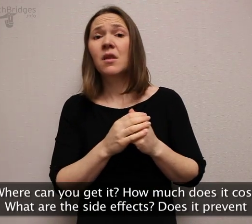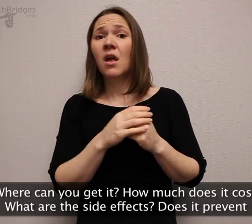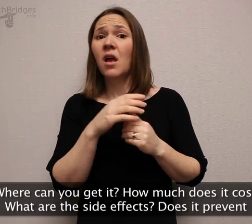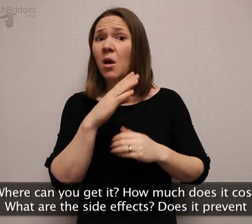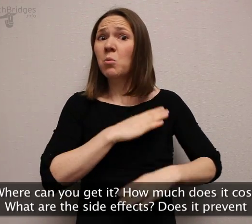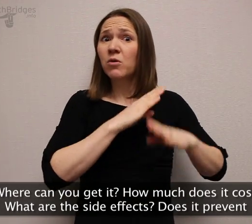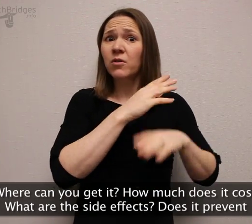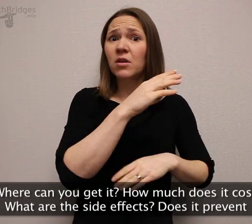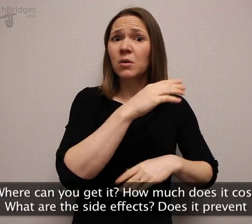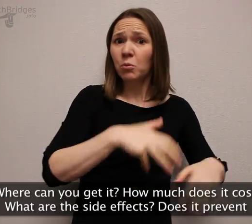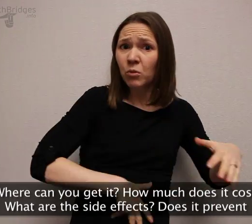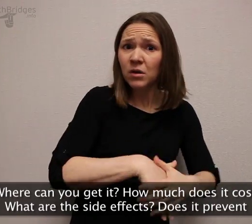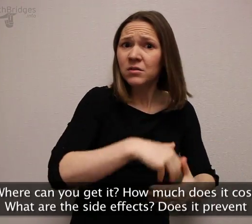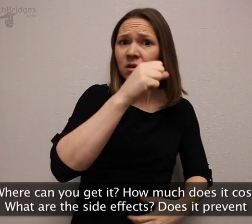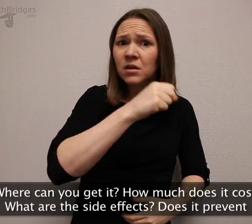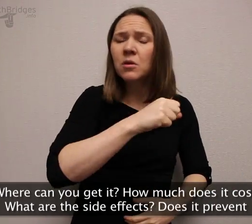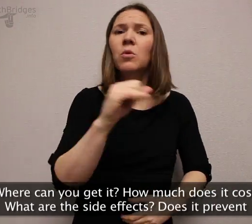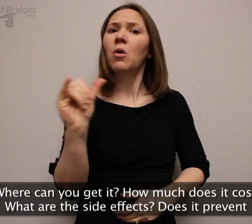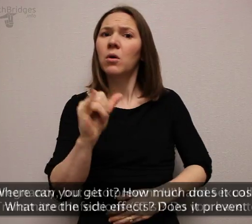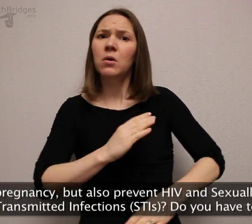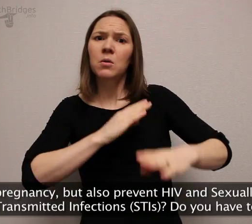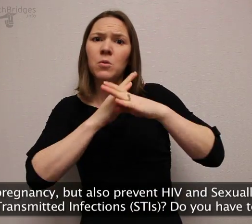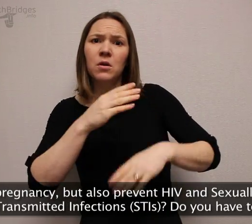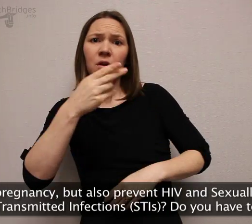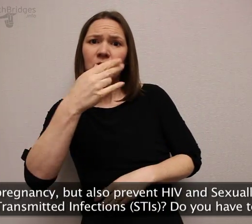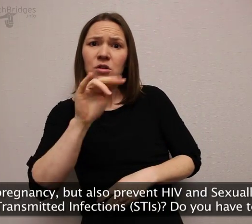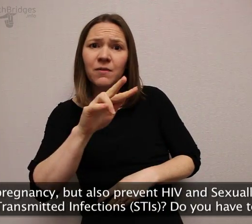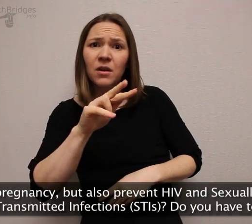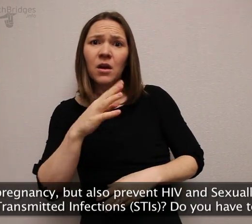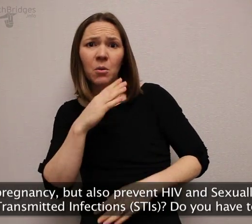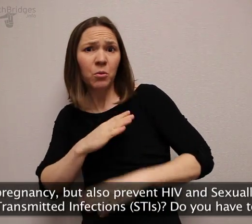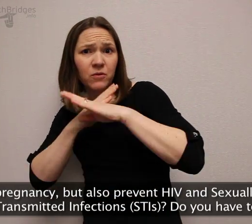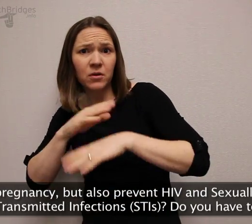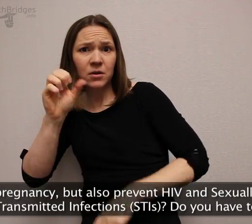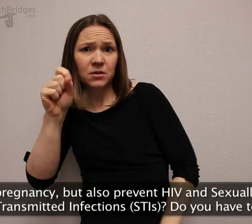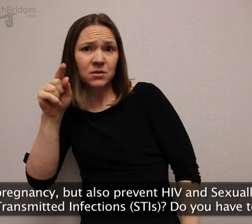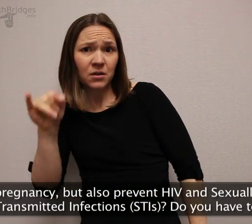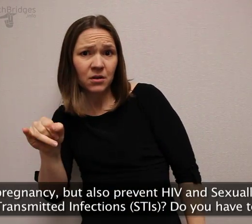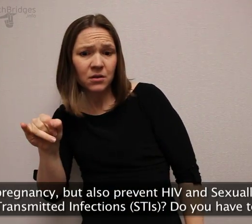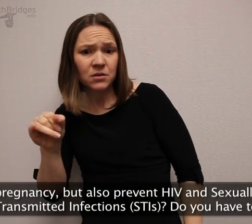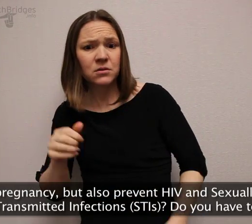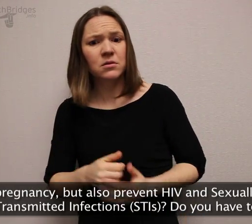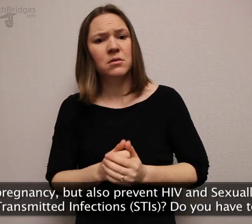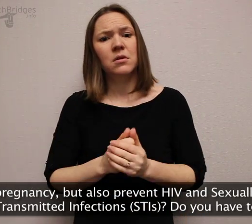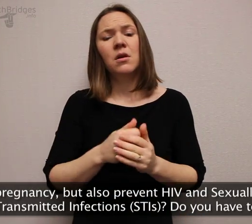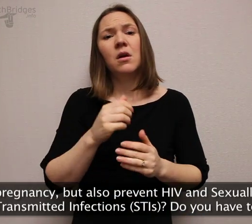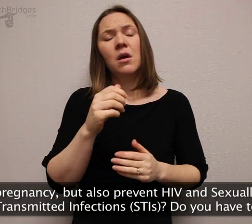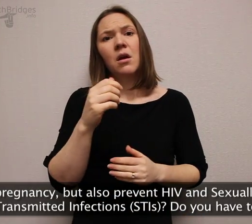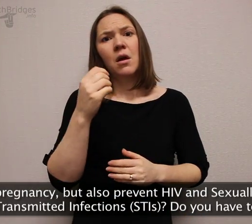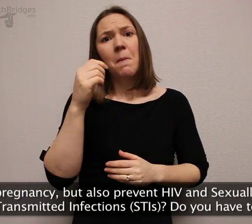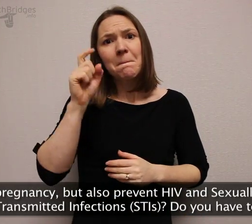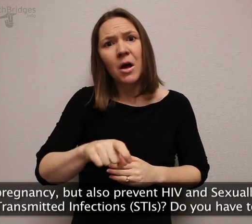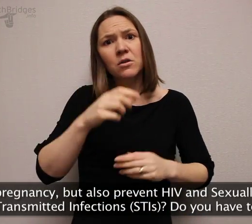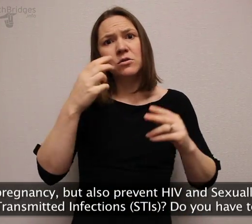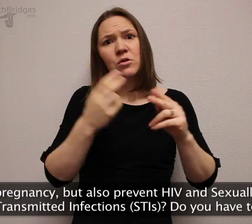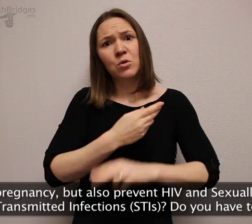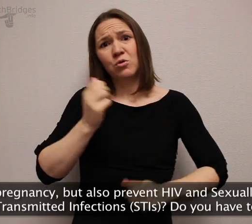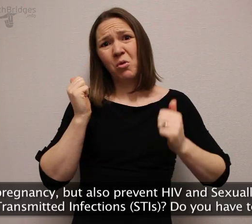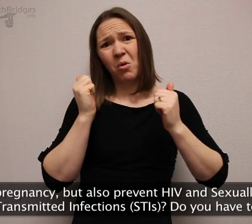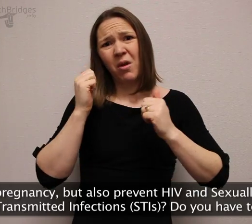effects? Does it prevent pregnancy but also prevent HIV and sexually transmitted infections, STIs? Do